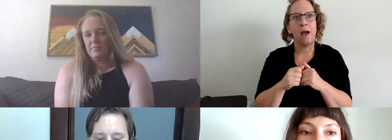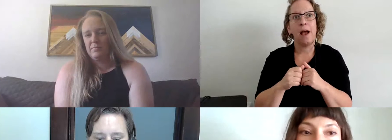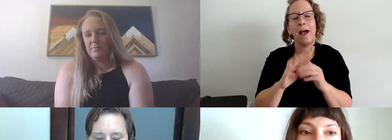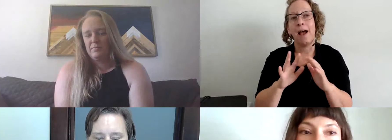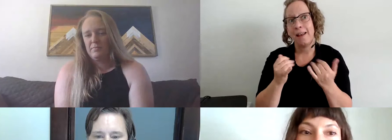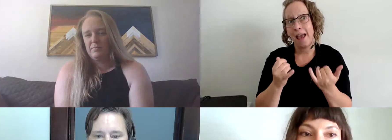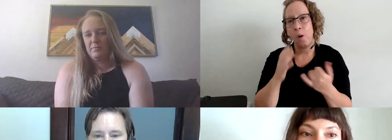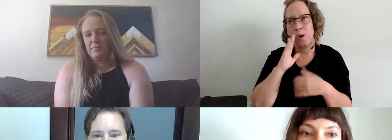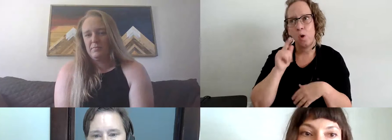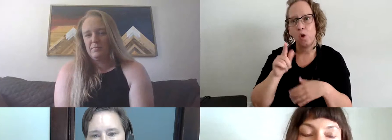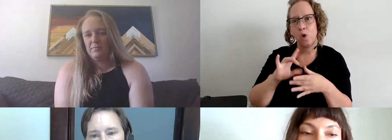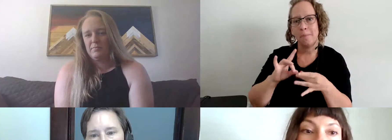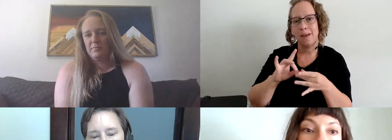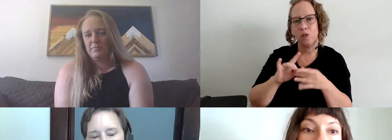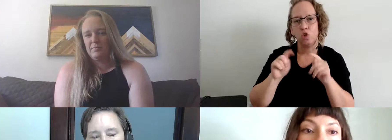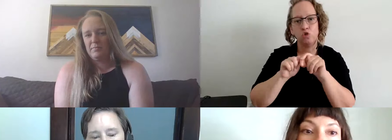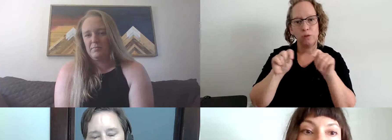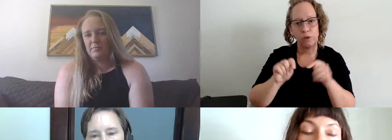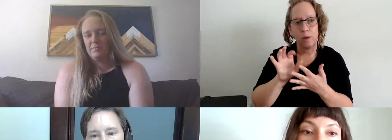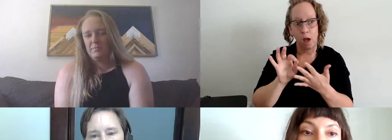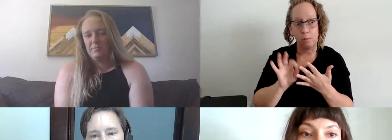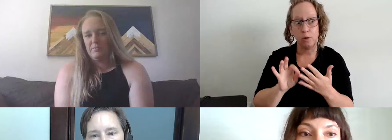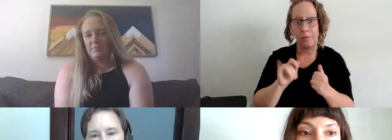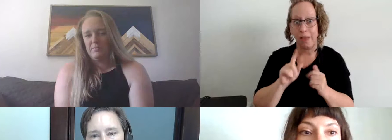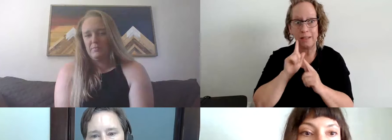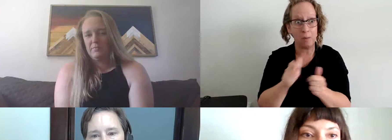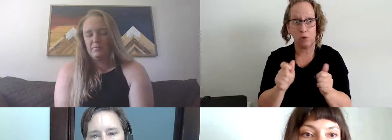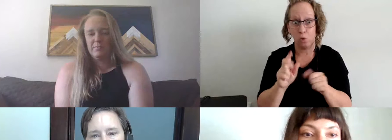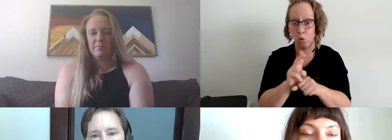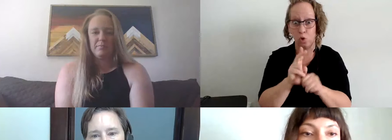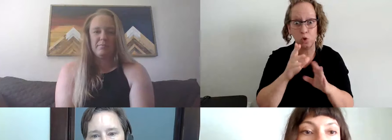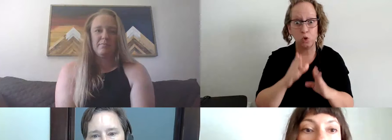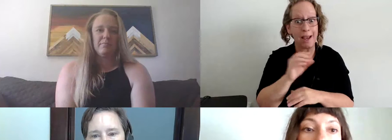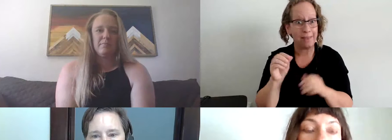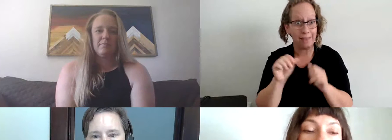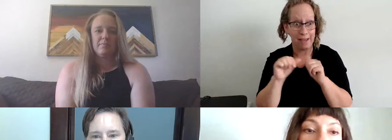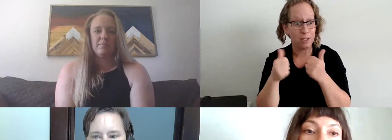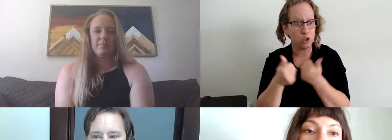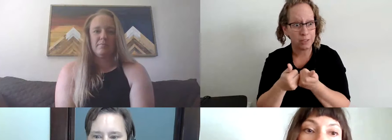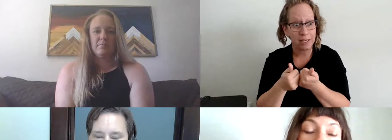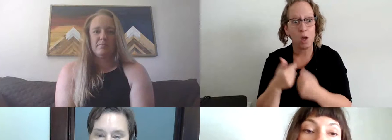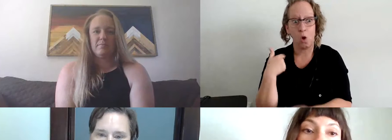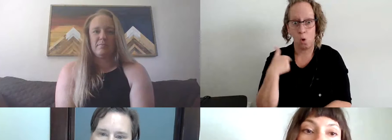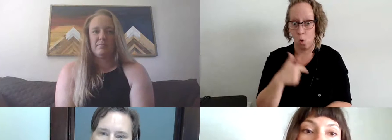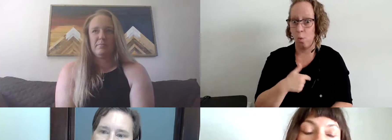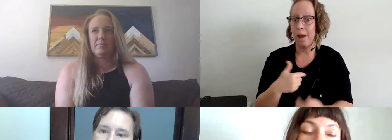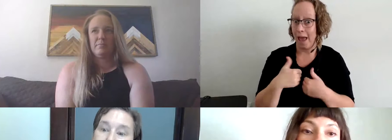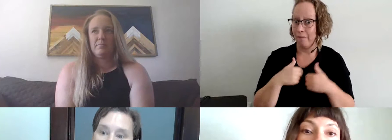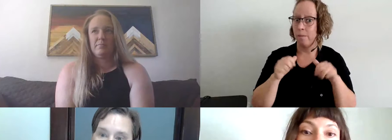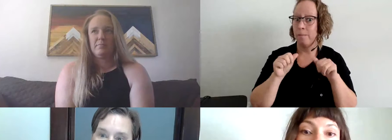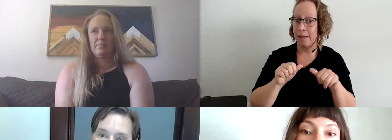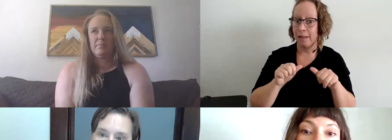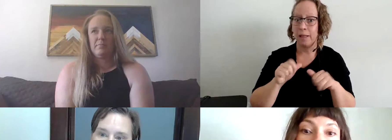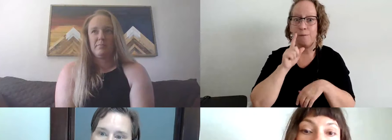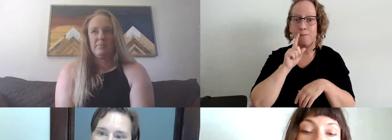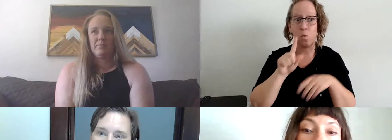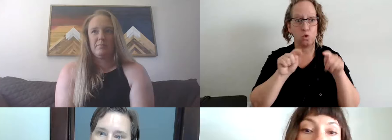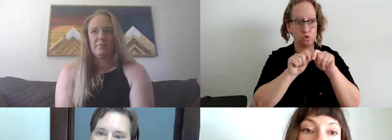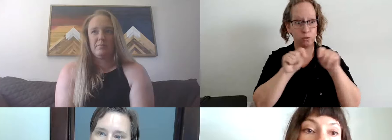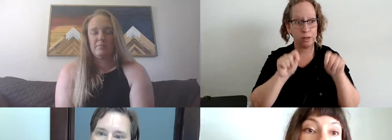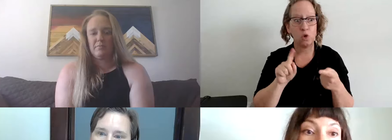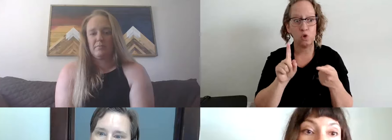Now, I know you mentioned transcript option. That is up to the user and the agency. We have the ability for the